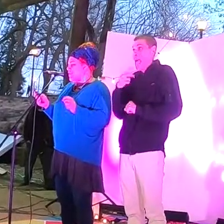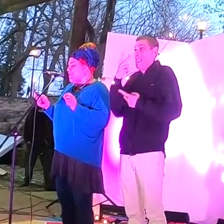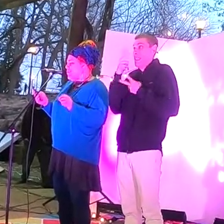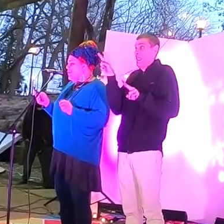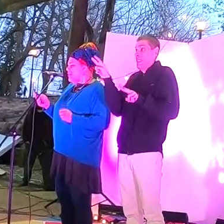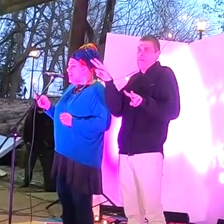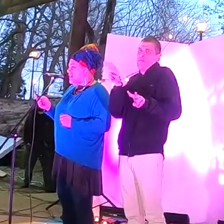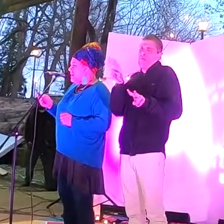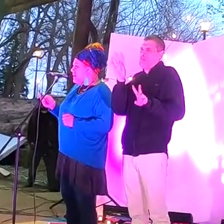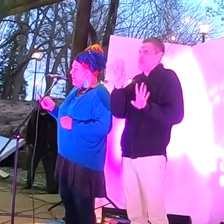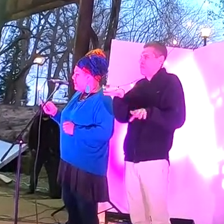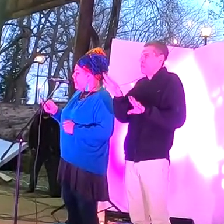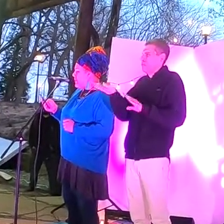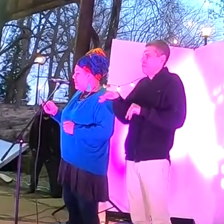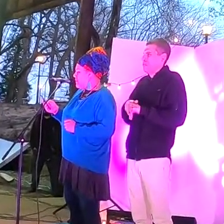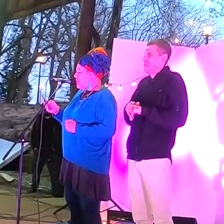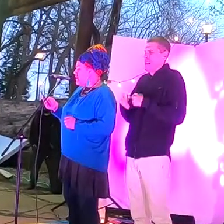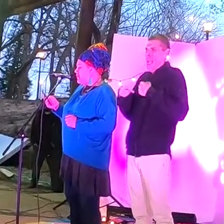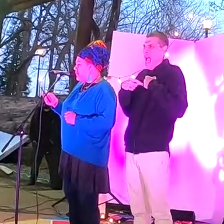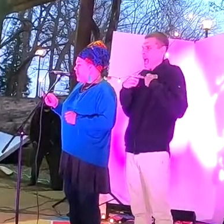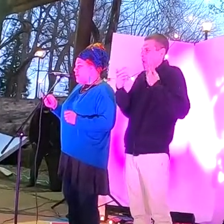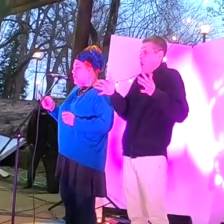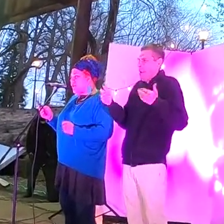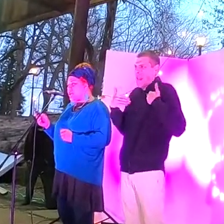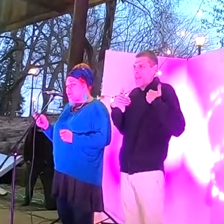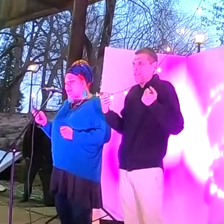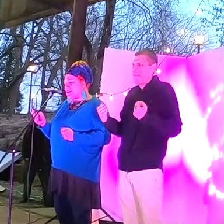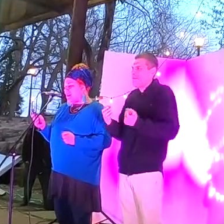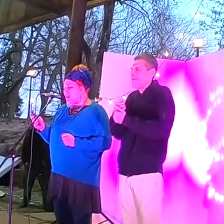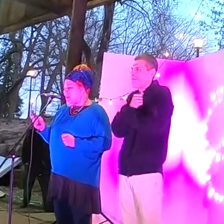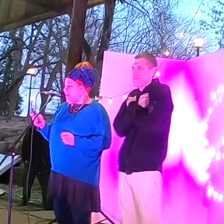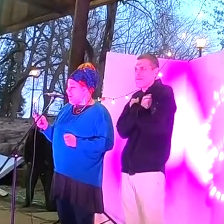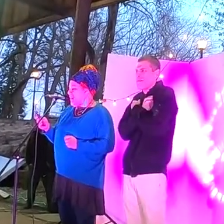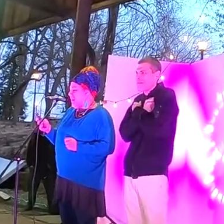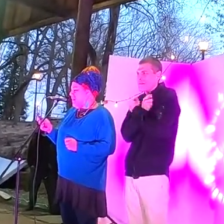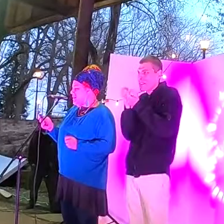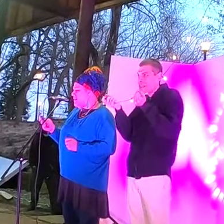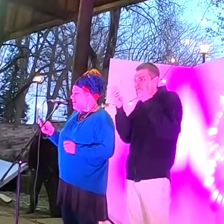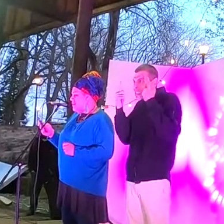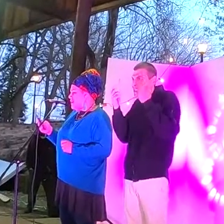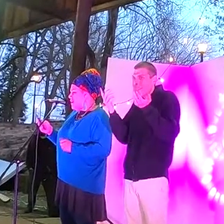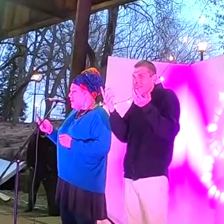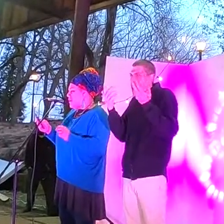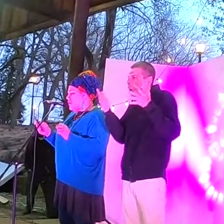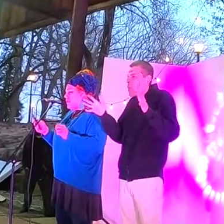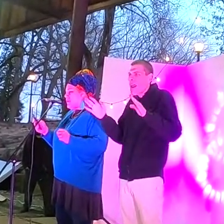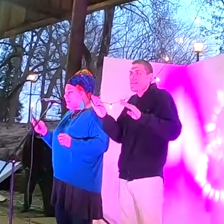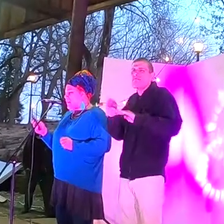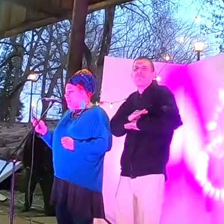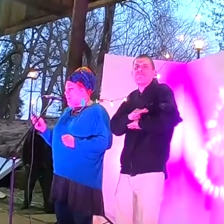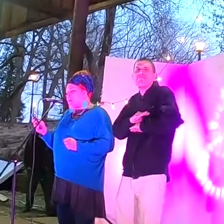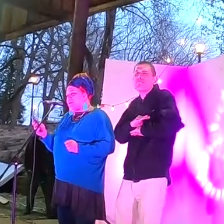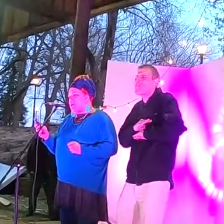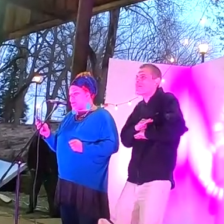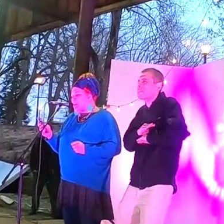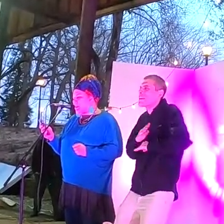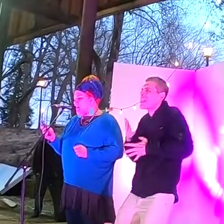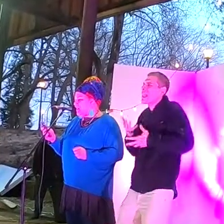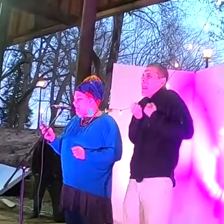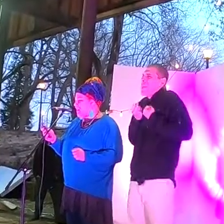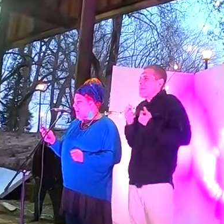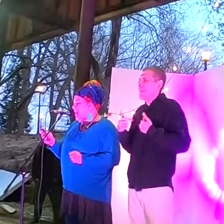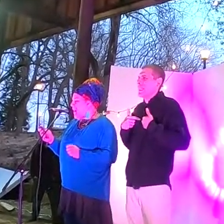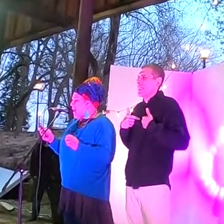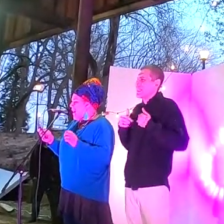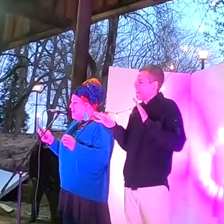think, don't you see I am loved? Don't you see I am planned? Don't you see I am